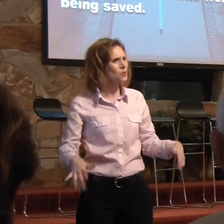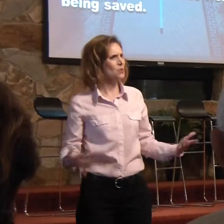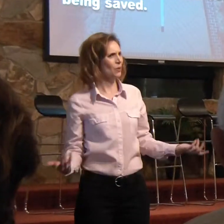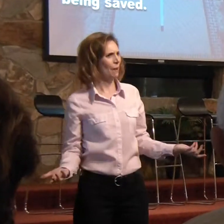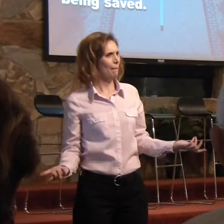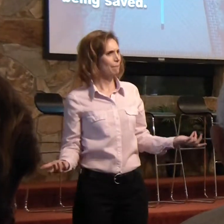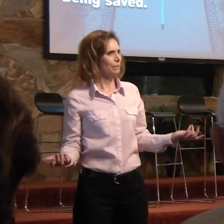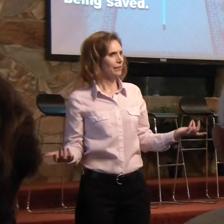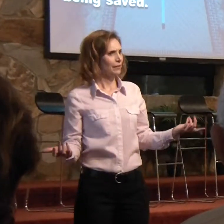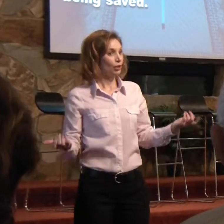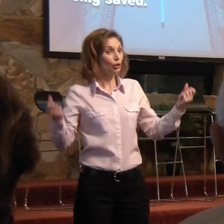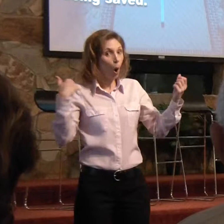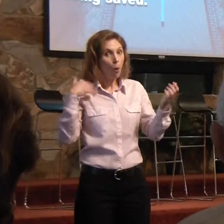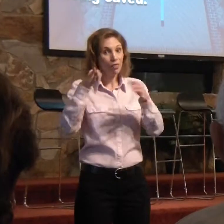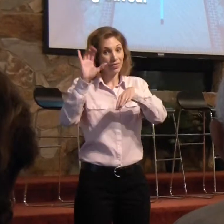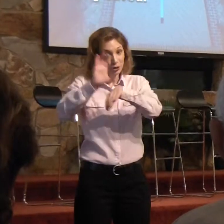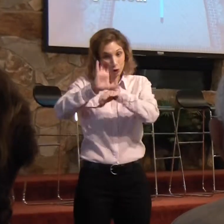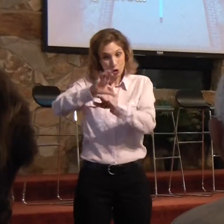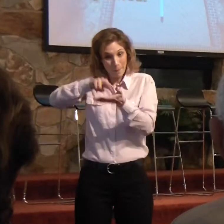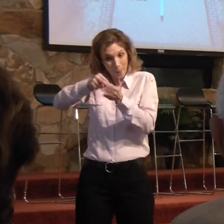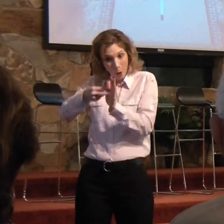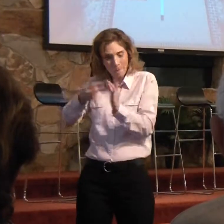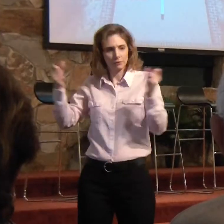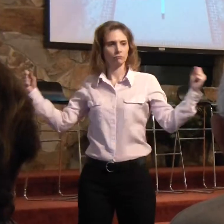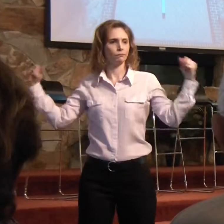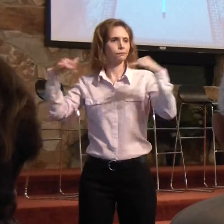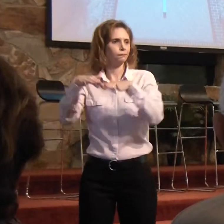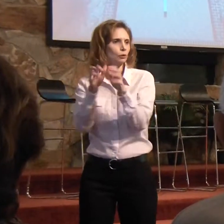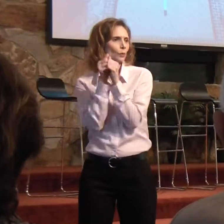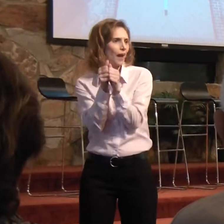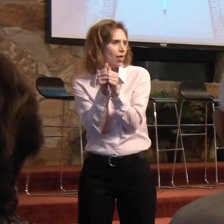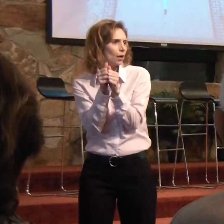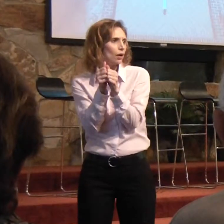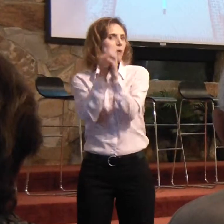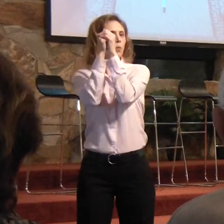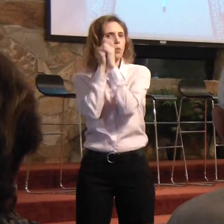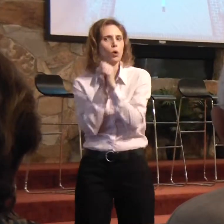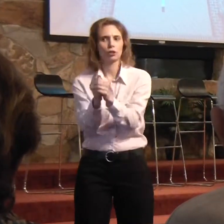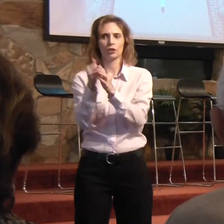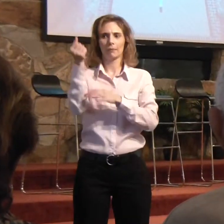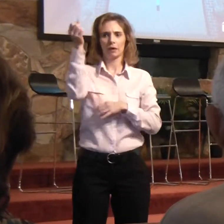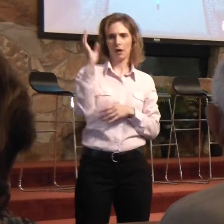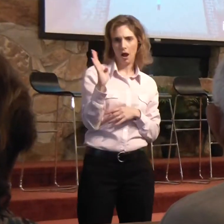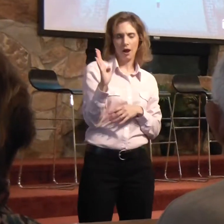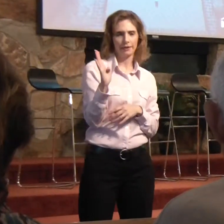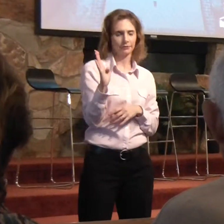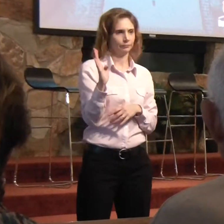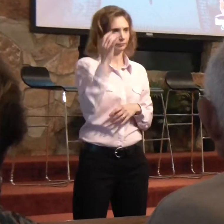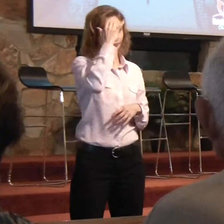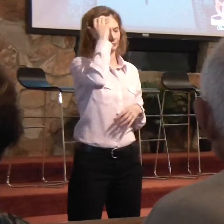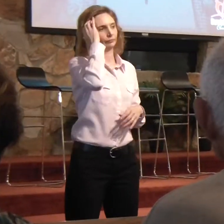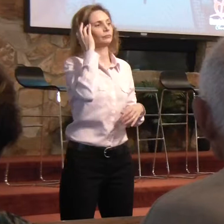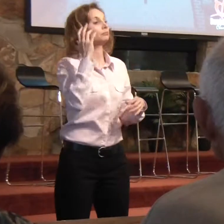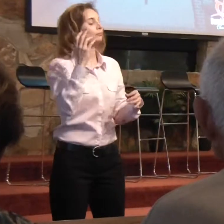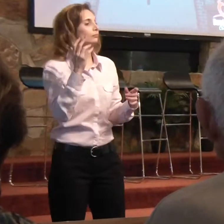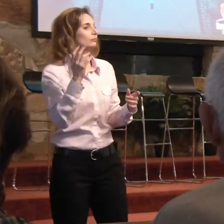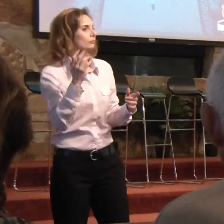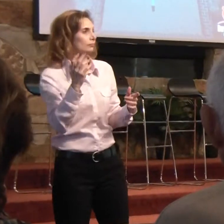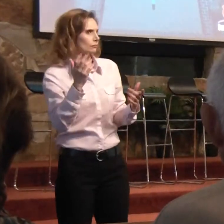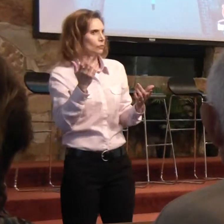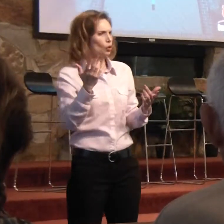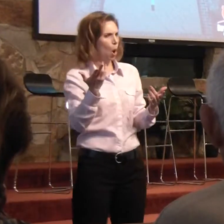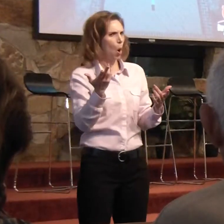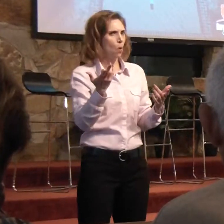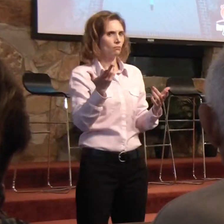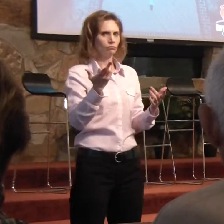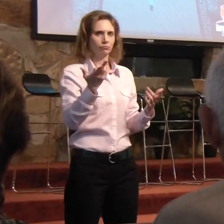to gather to worship God. And here's what I believe. If we were to start to look at us as